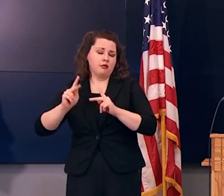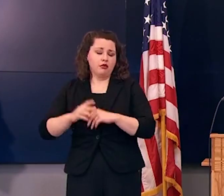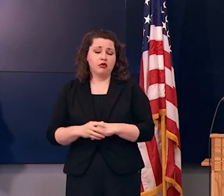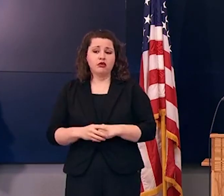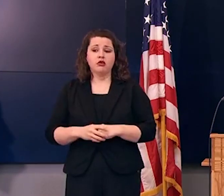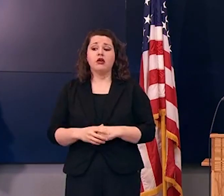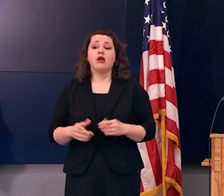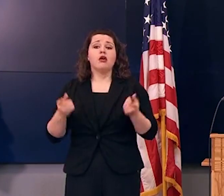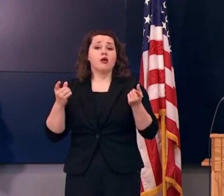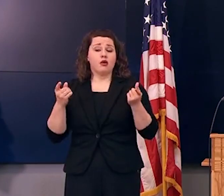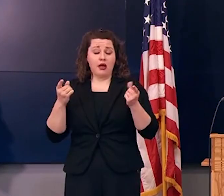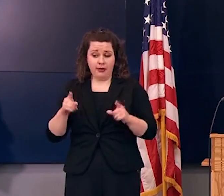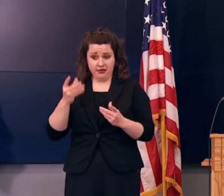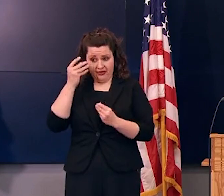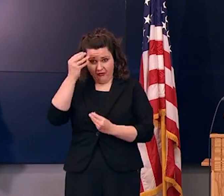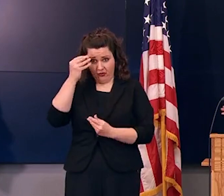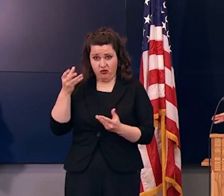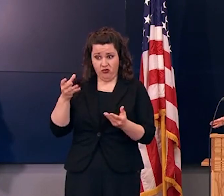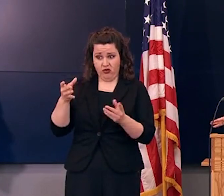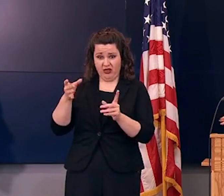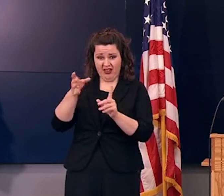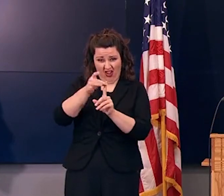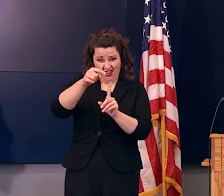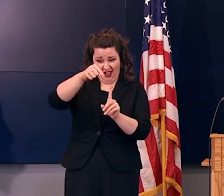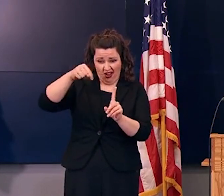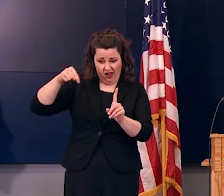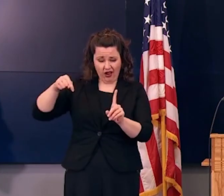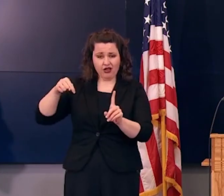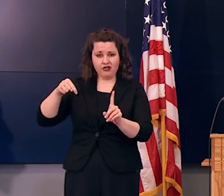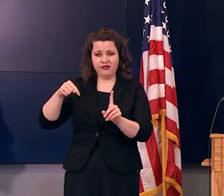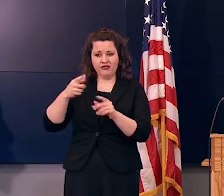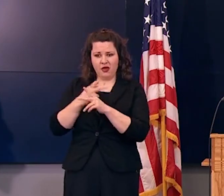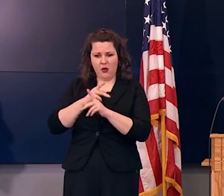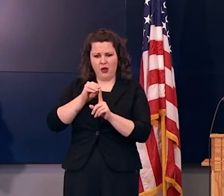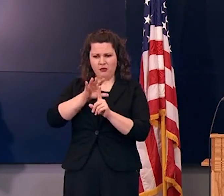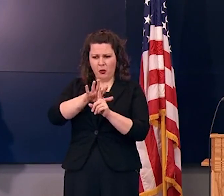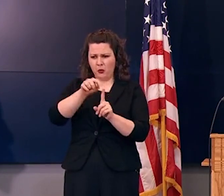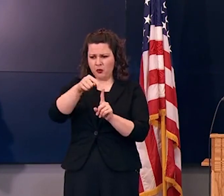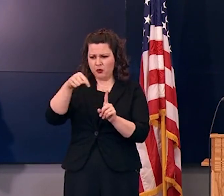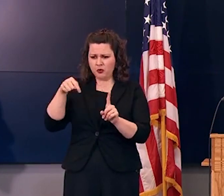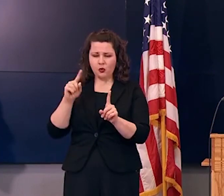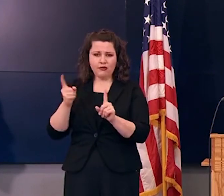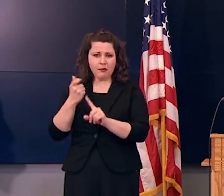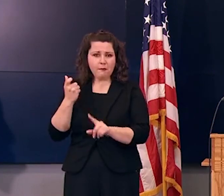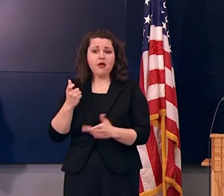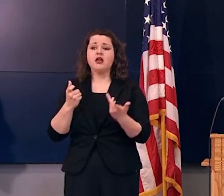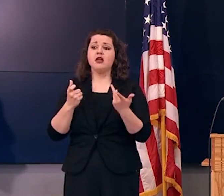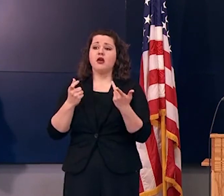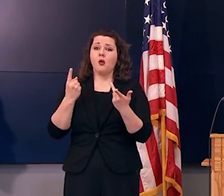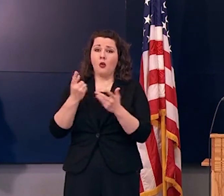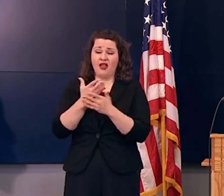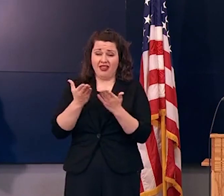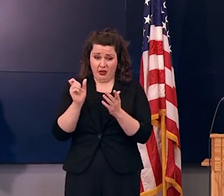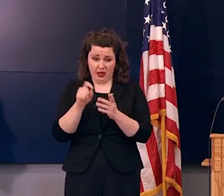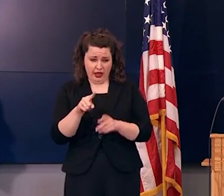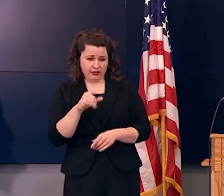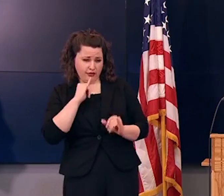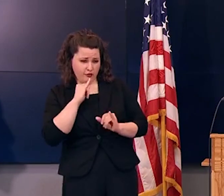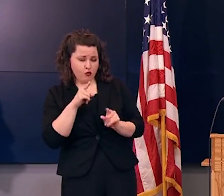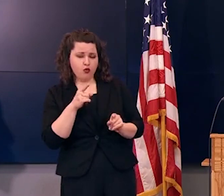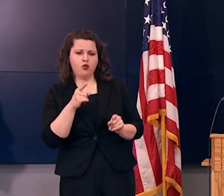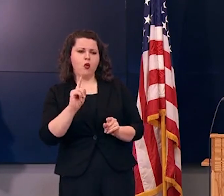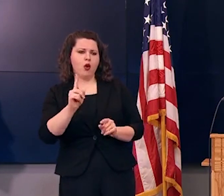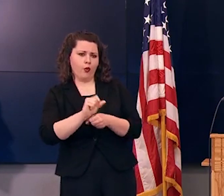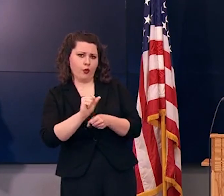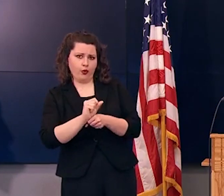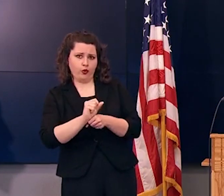we get the information and through the contact tracing, one of the questions that is asked is, where is your place of employment? It's really important